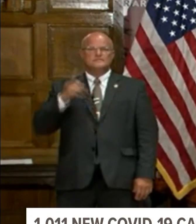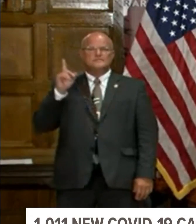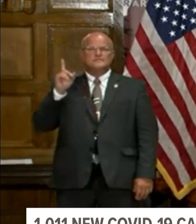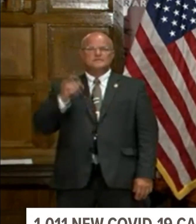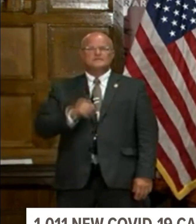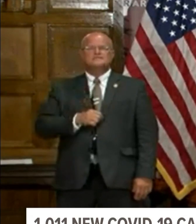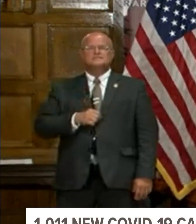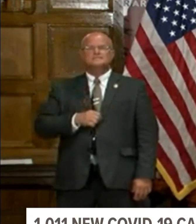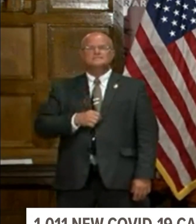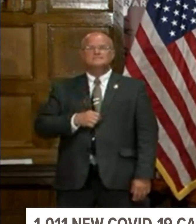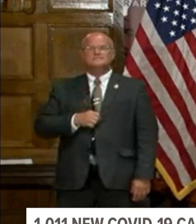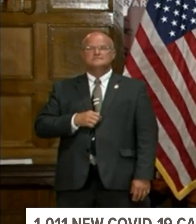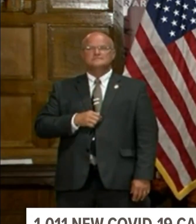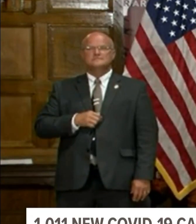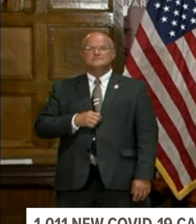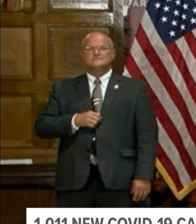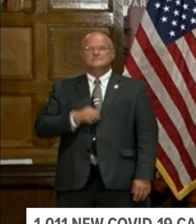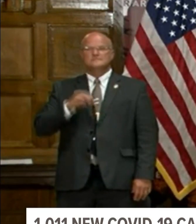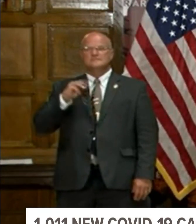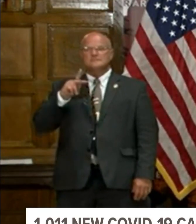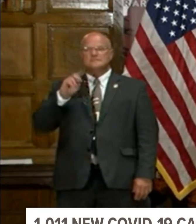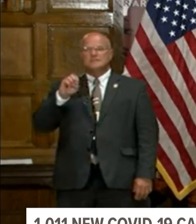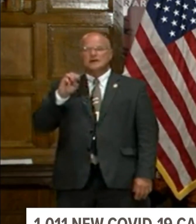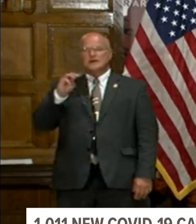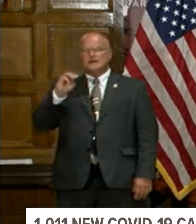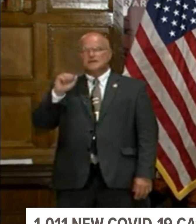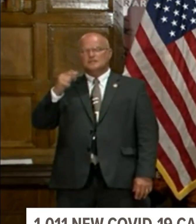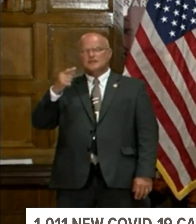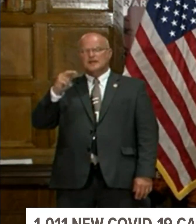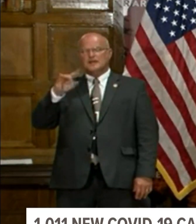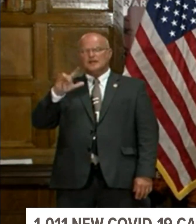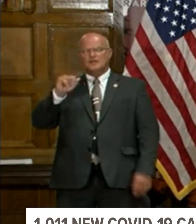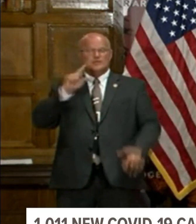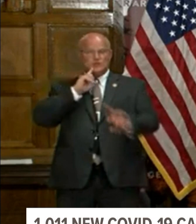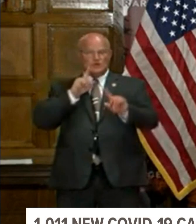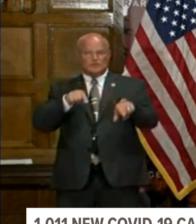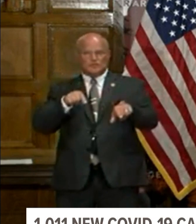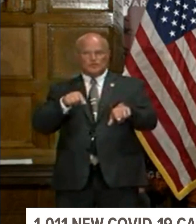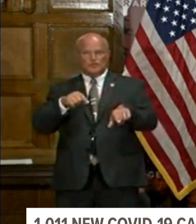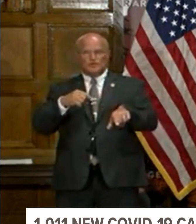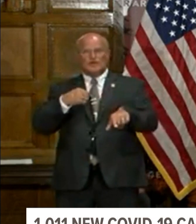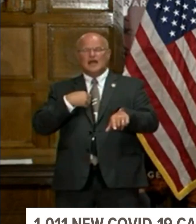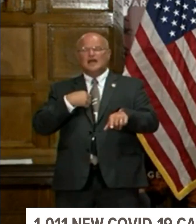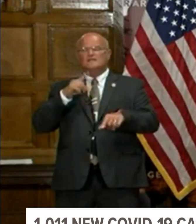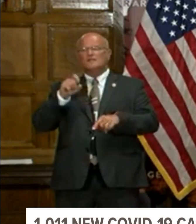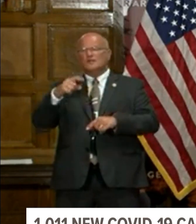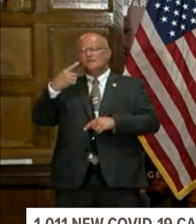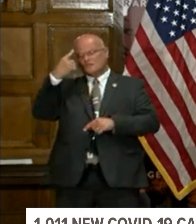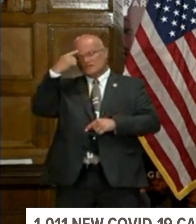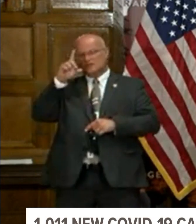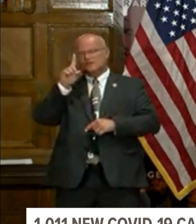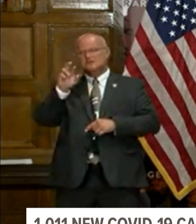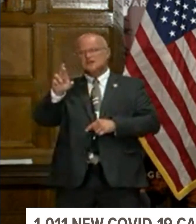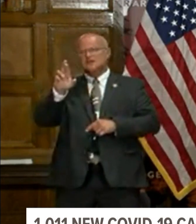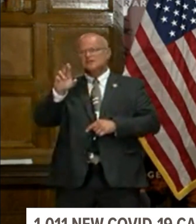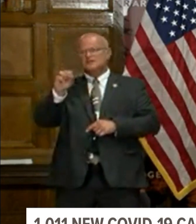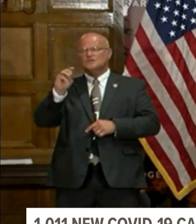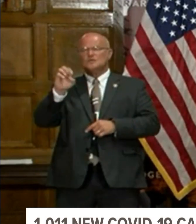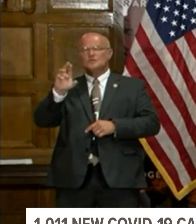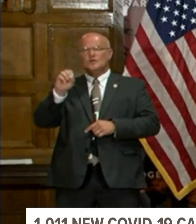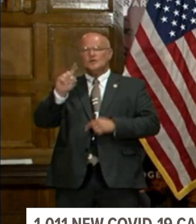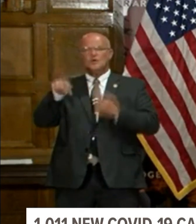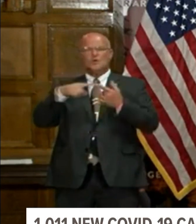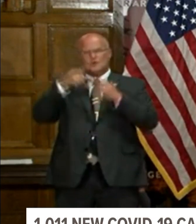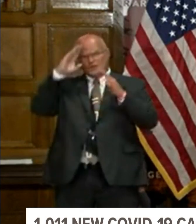question. This is Mike McNeil at MagnoliaReporter.com. I have a question for Dr. Romero. Doctor, when